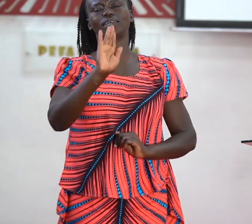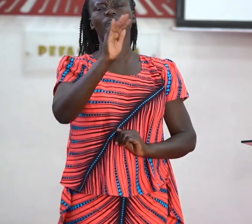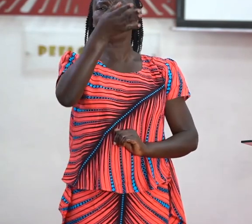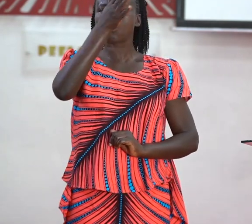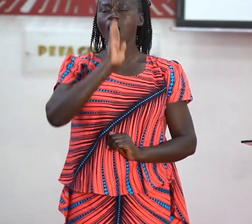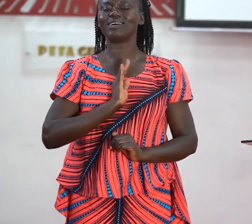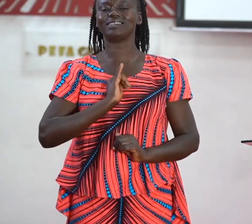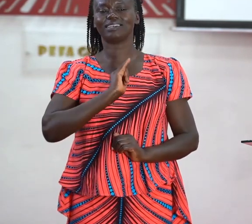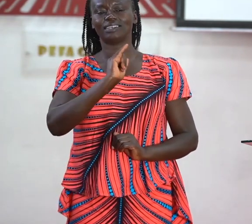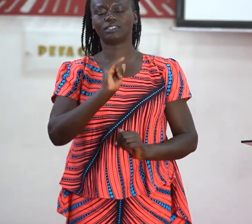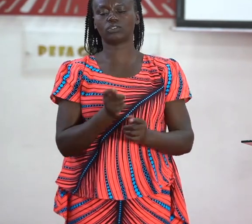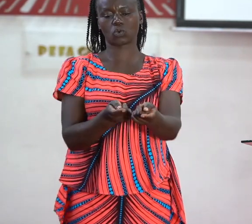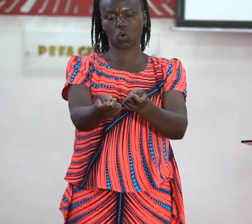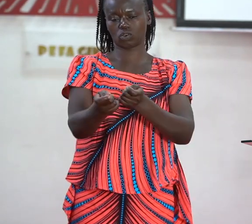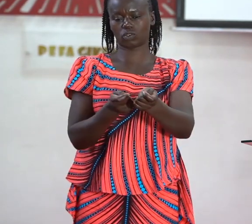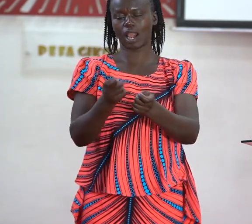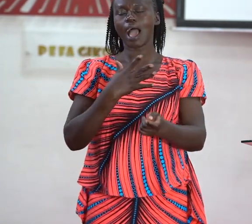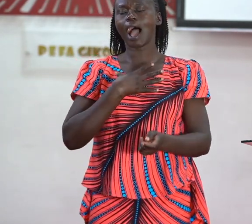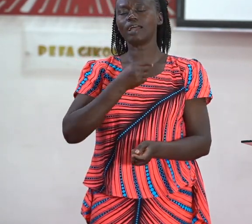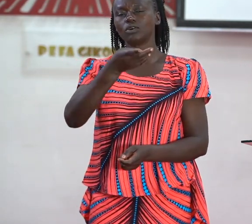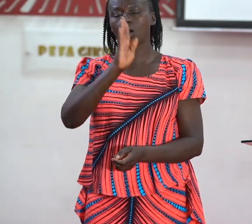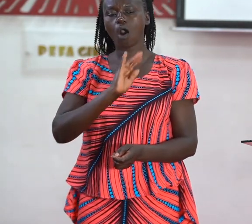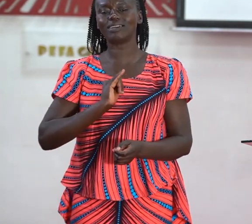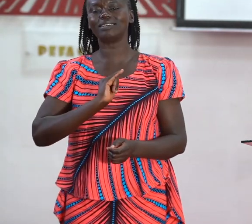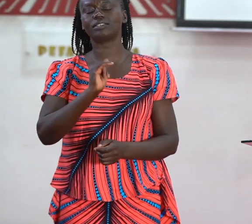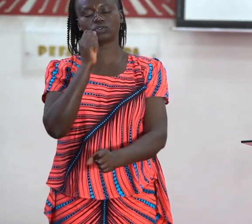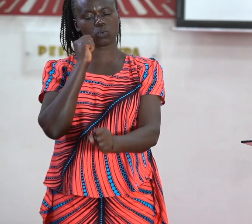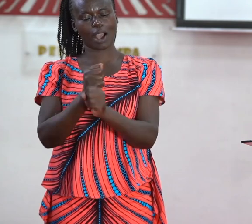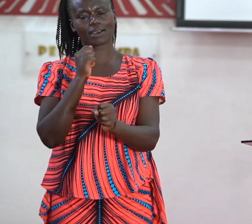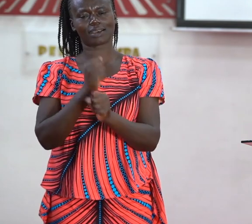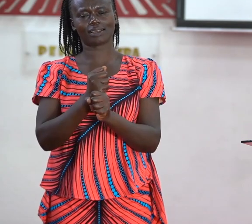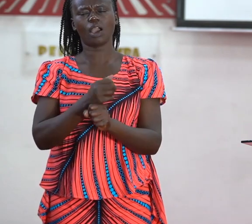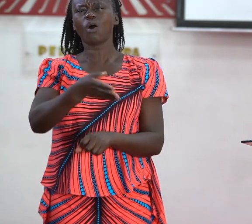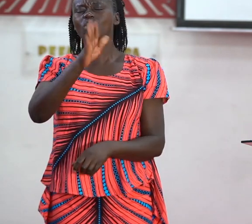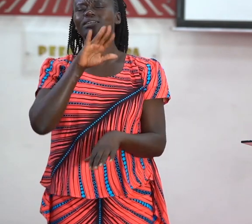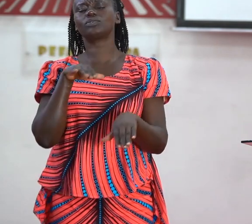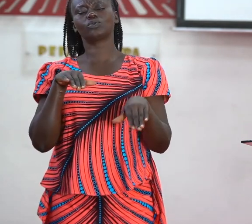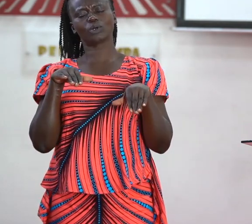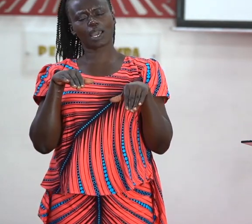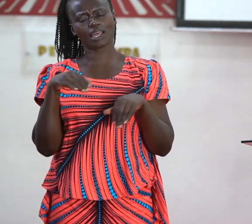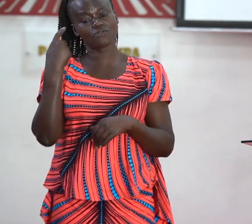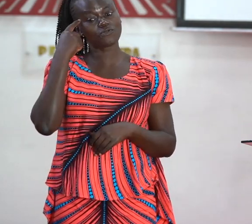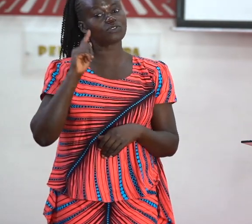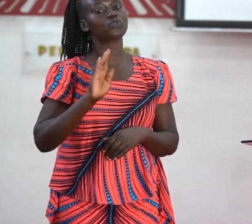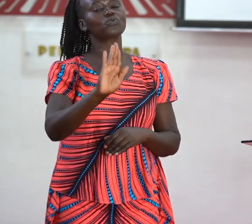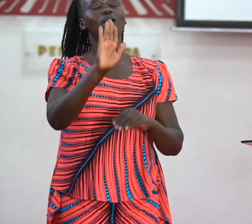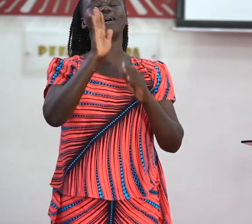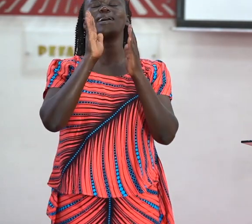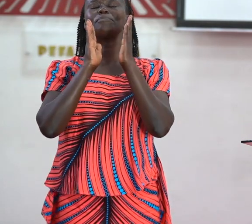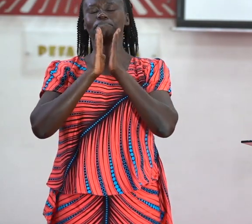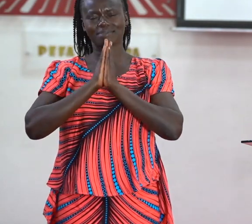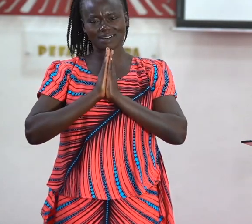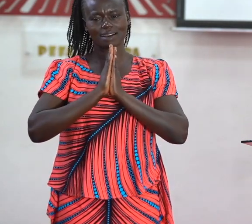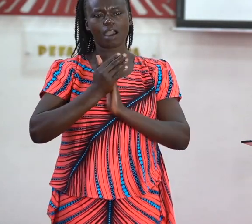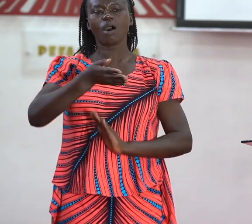still in control, and God is still at work. He's just waiting to hear your cry. And so God